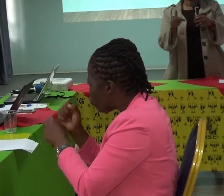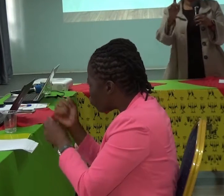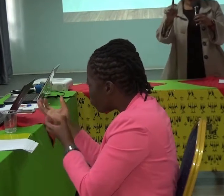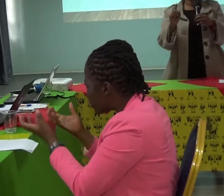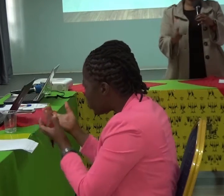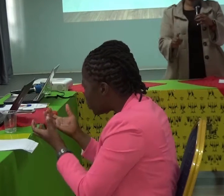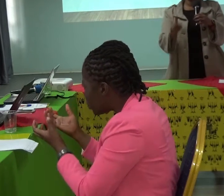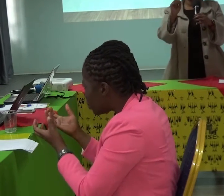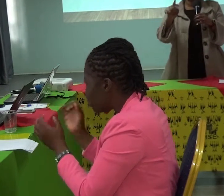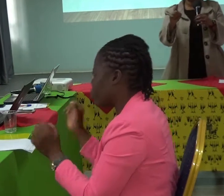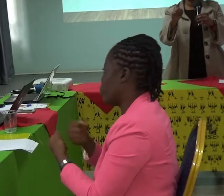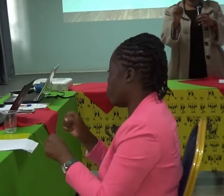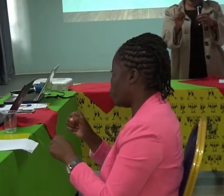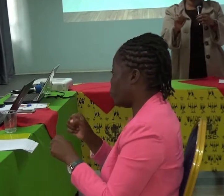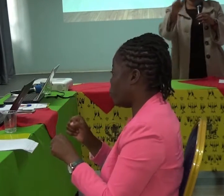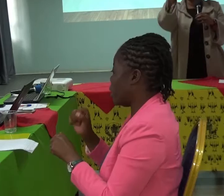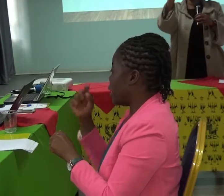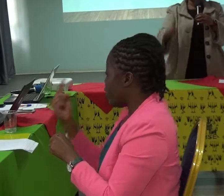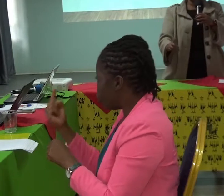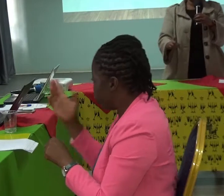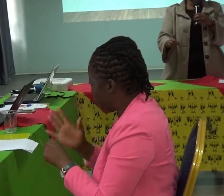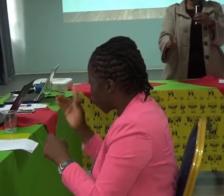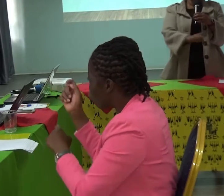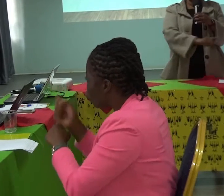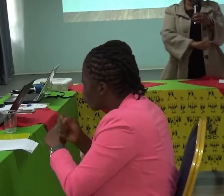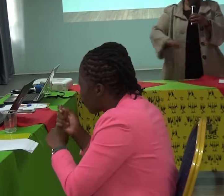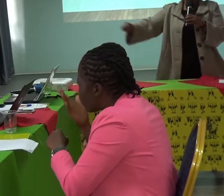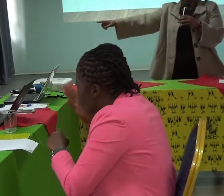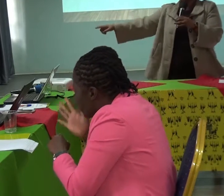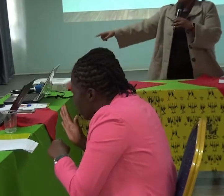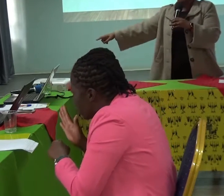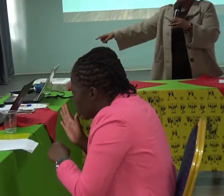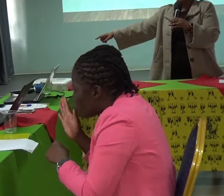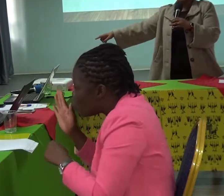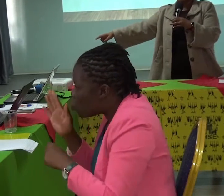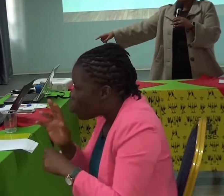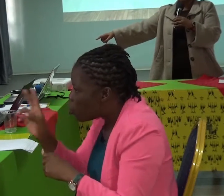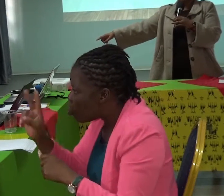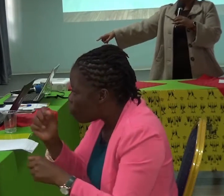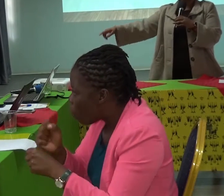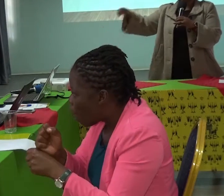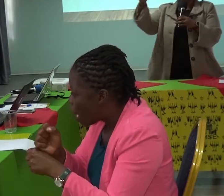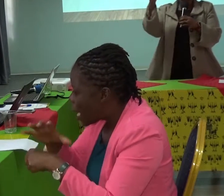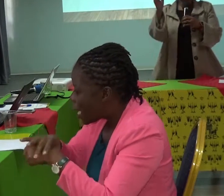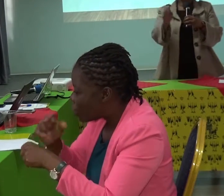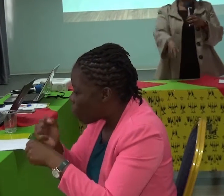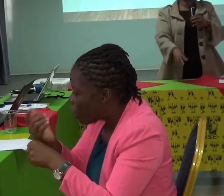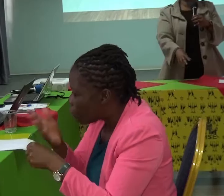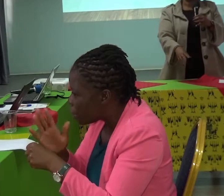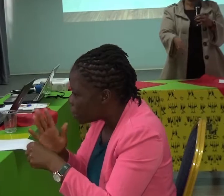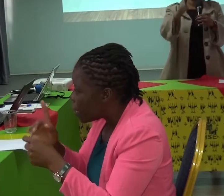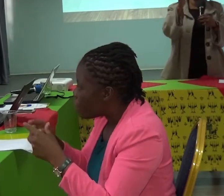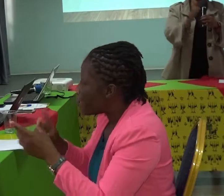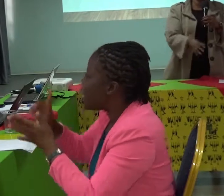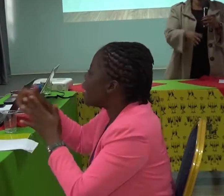employed to at least first of all get money and know you're paid one day, but that money is supposed to take you 30 days. So for you to know how to keep